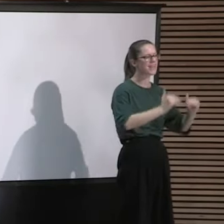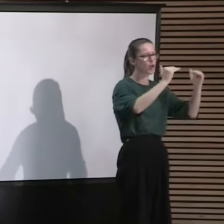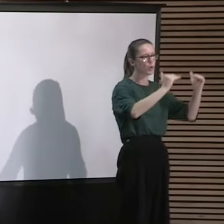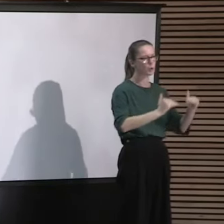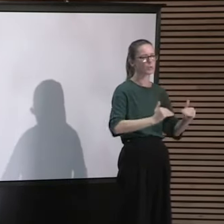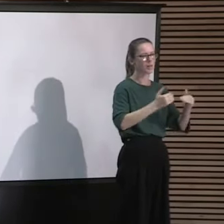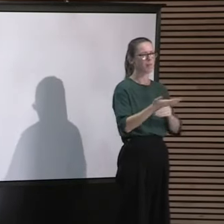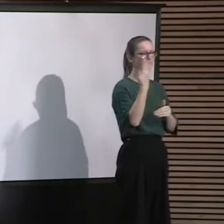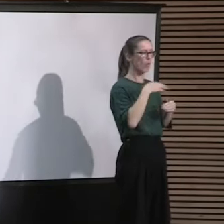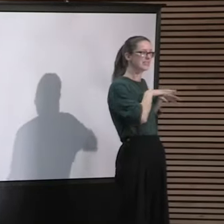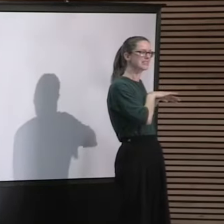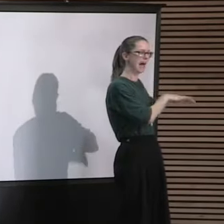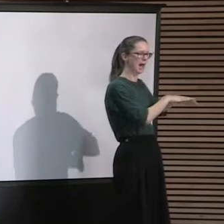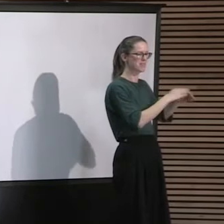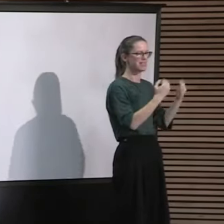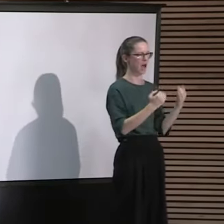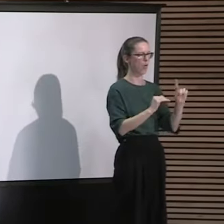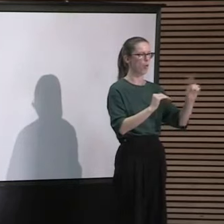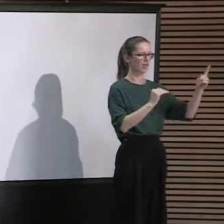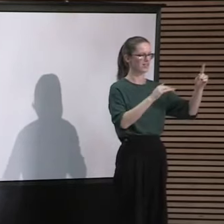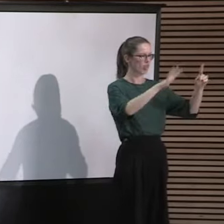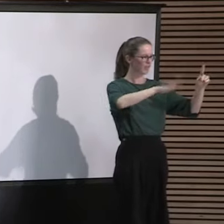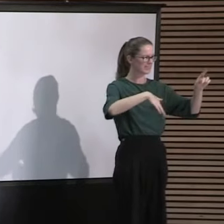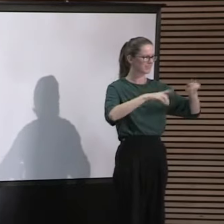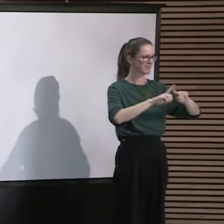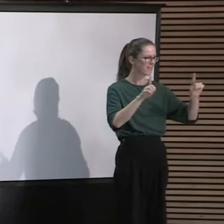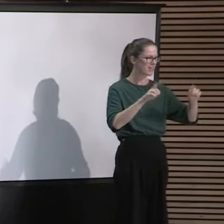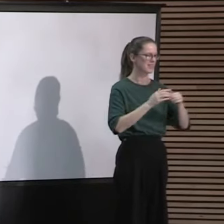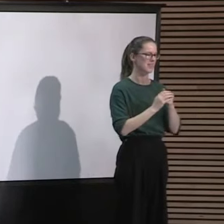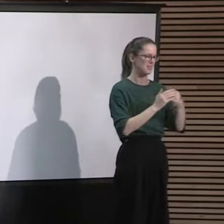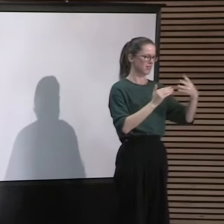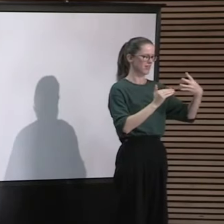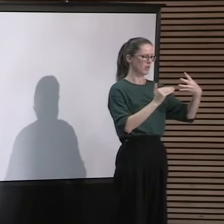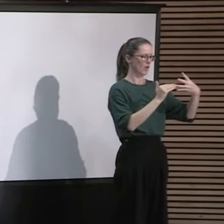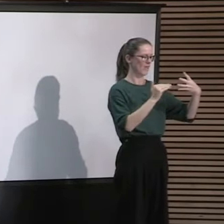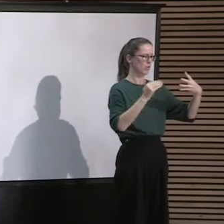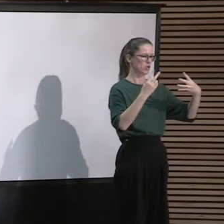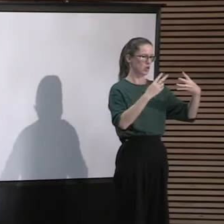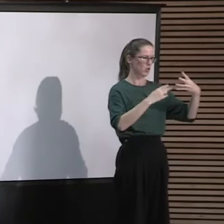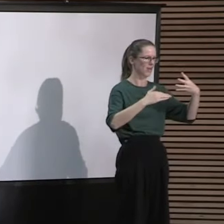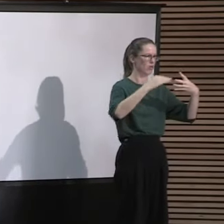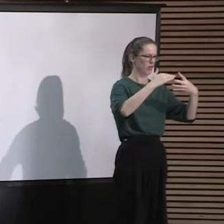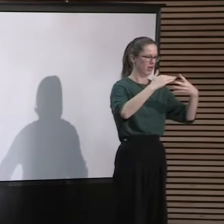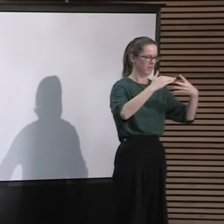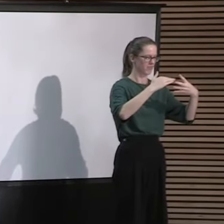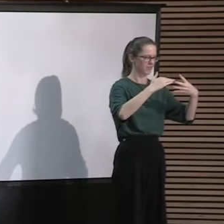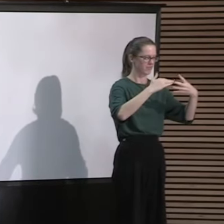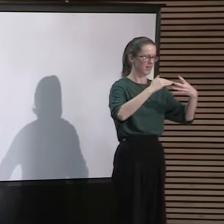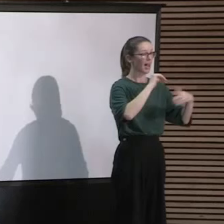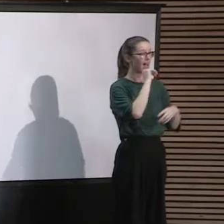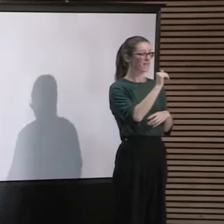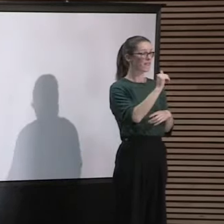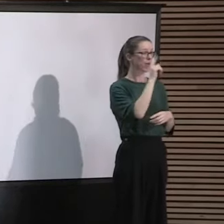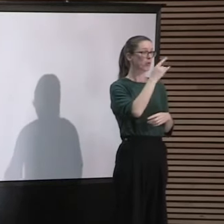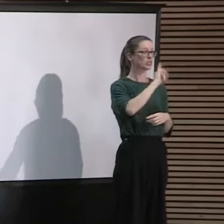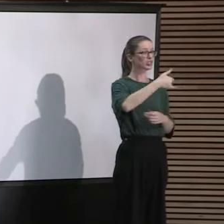being treated differently. And so movement from a level 3 to a level 2 area, if you had free movement during that